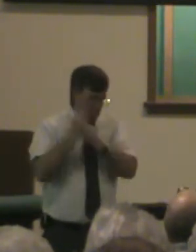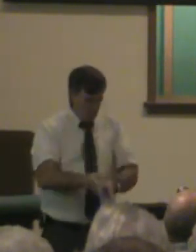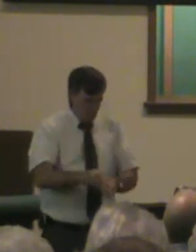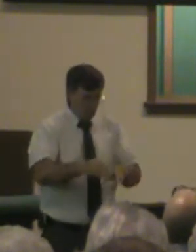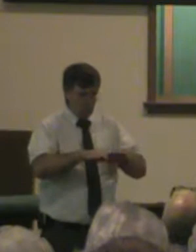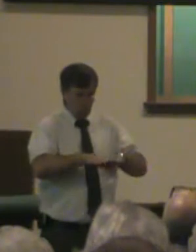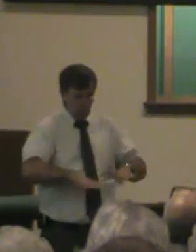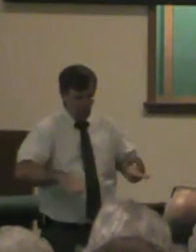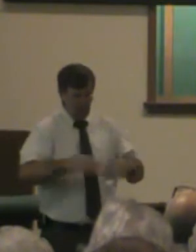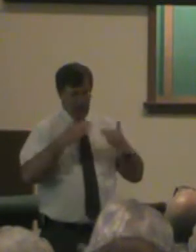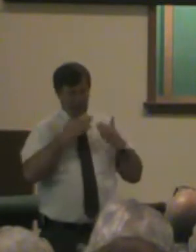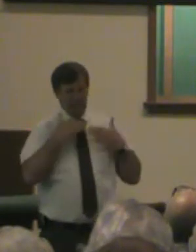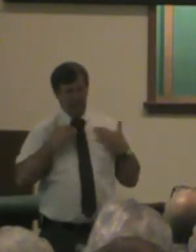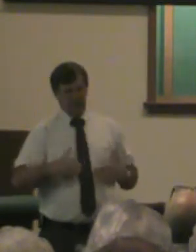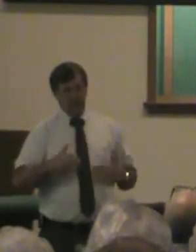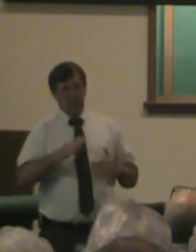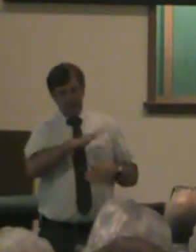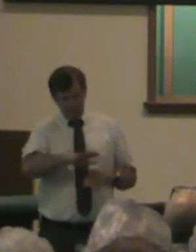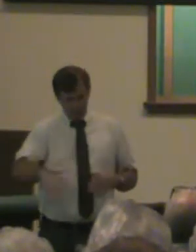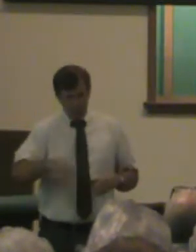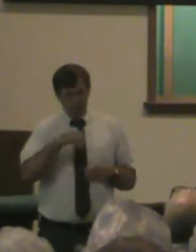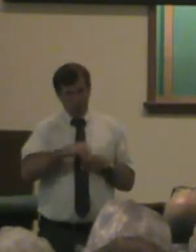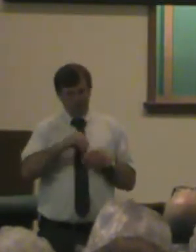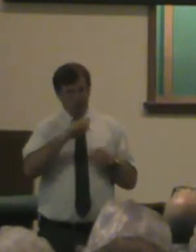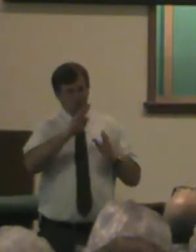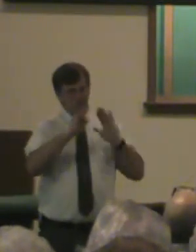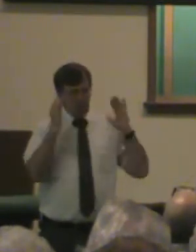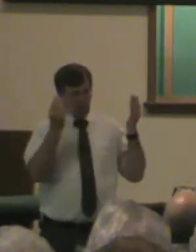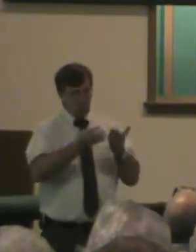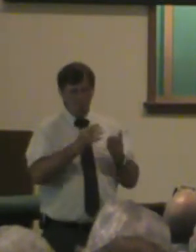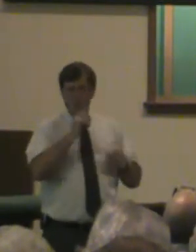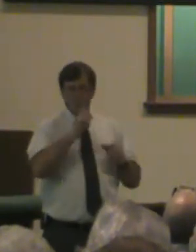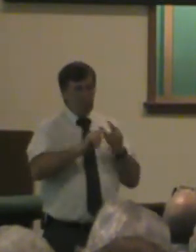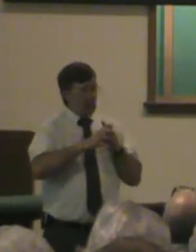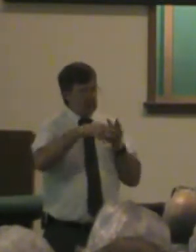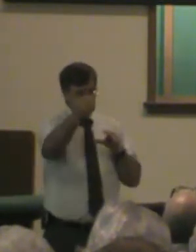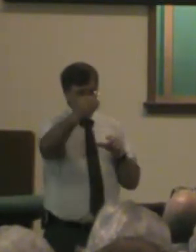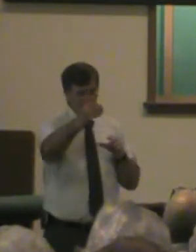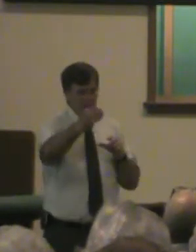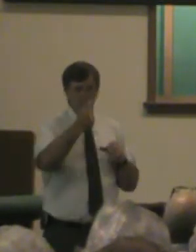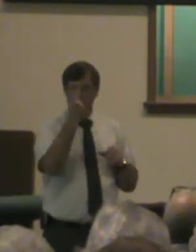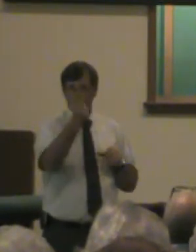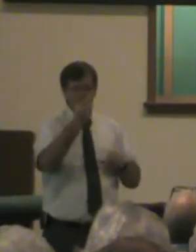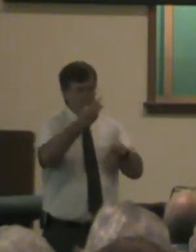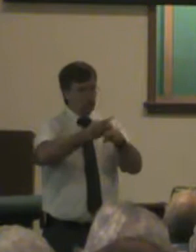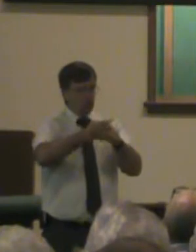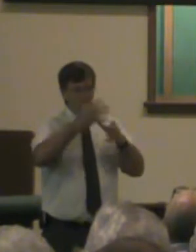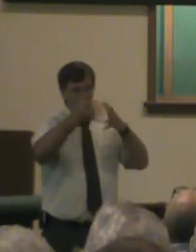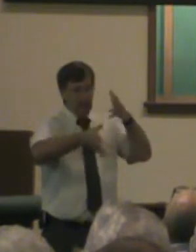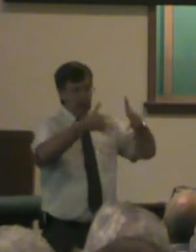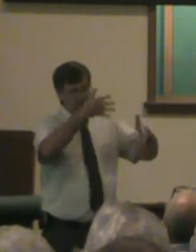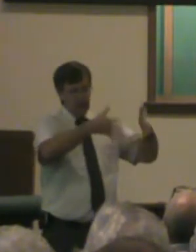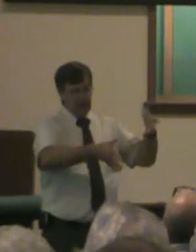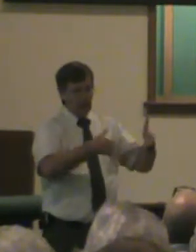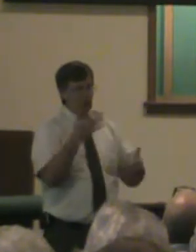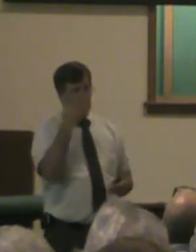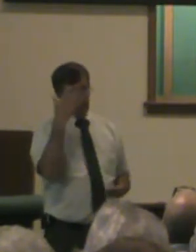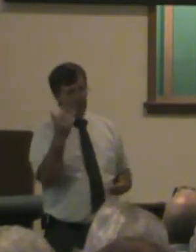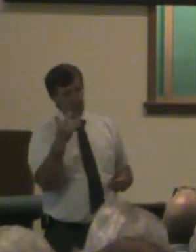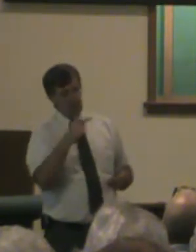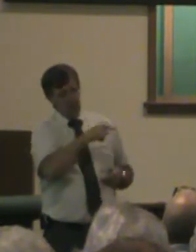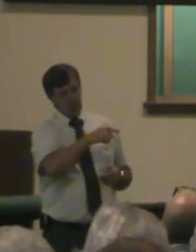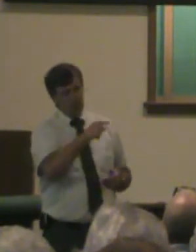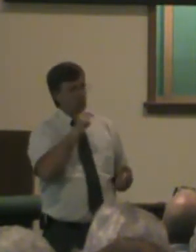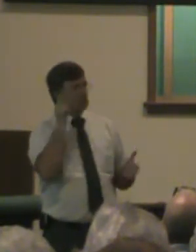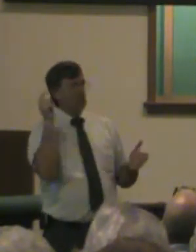and the children within your walls, they will not leave one stone upon another, because you did